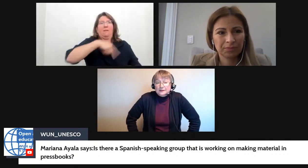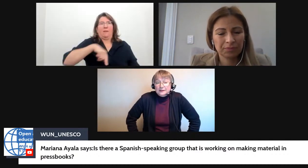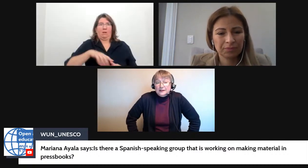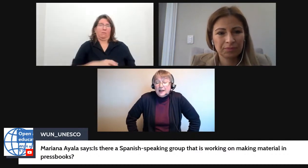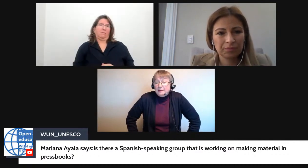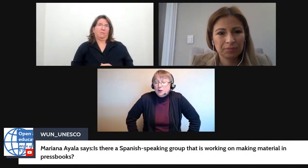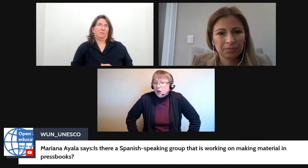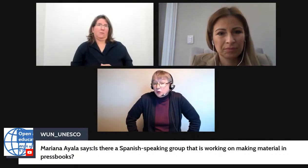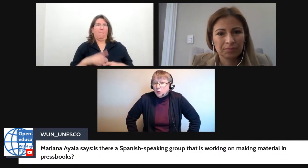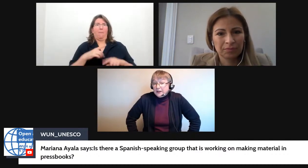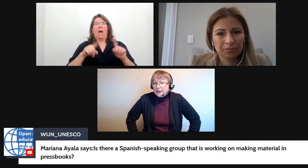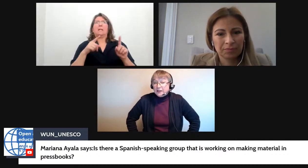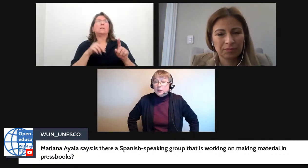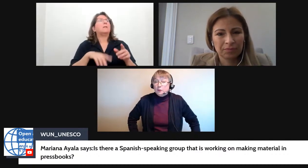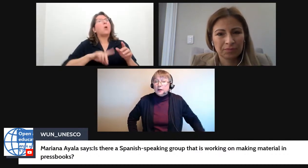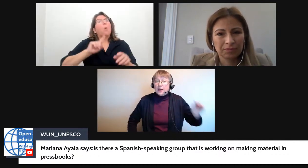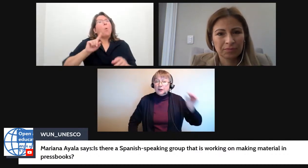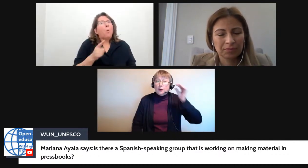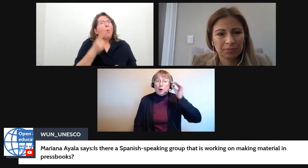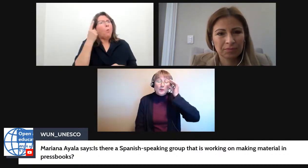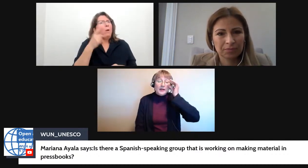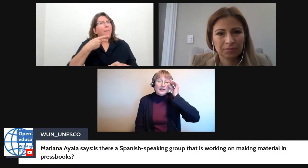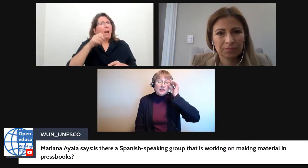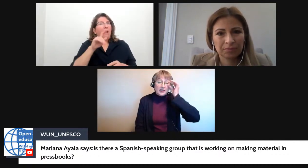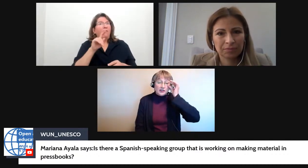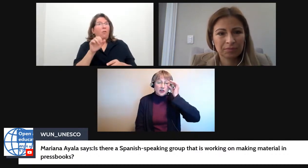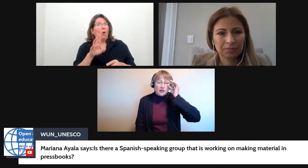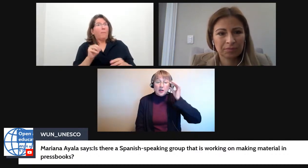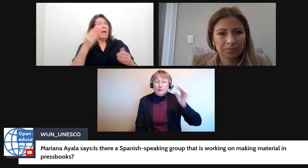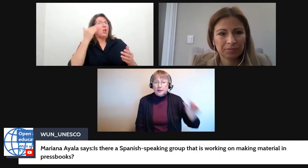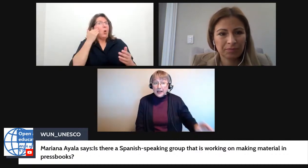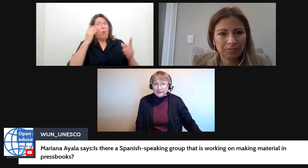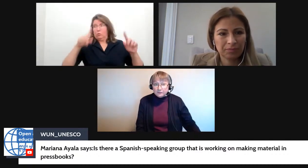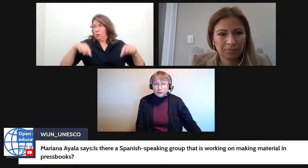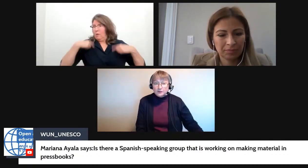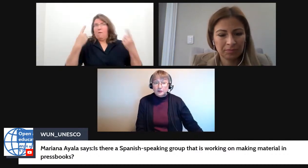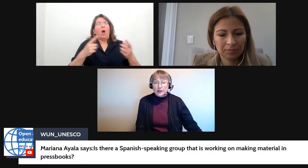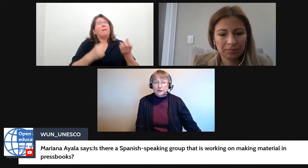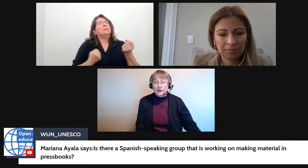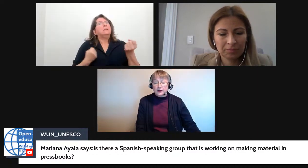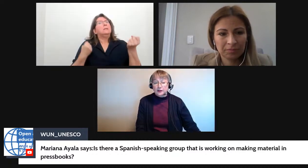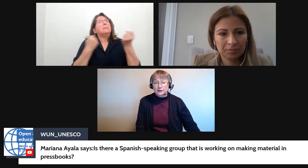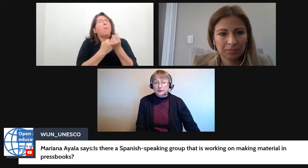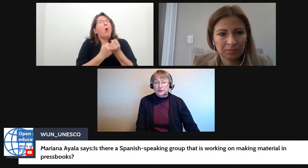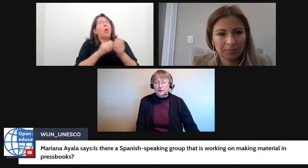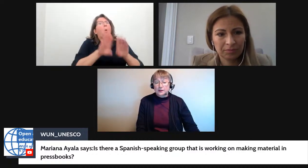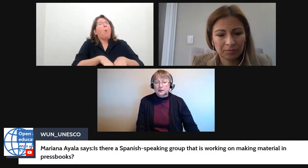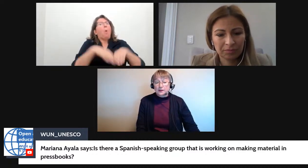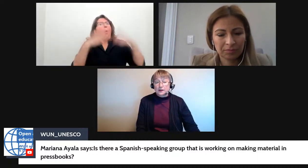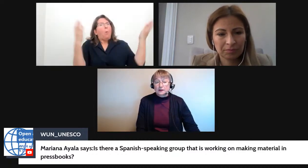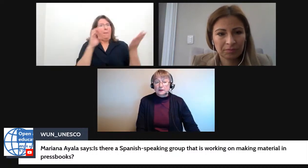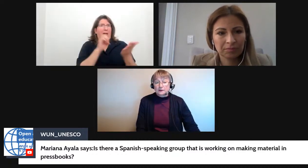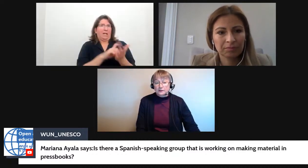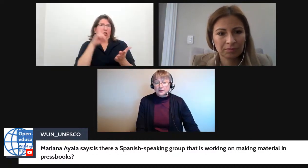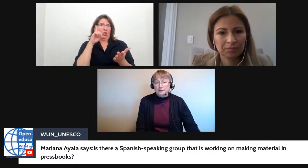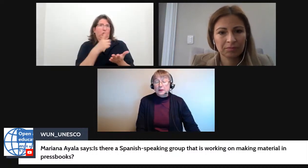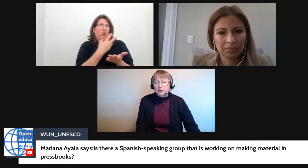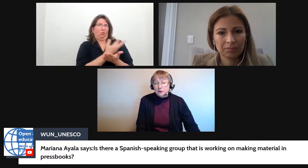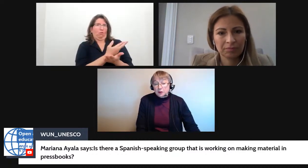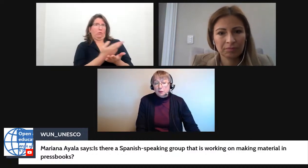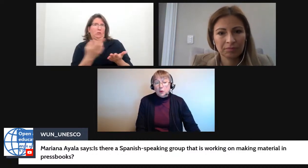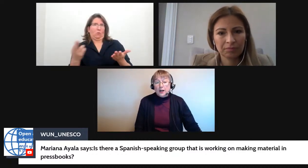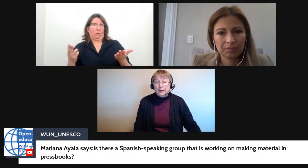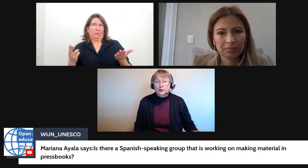I'm not quite clear on what other open education platforms are out there.